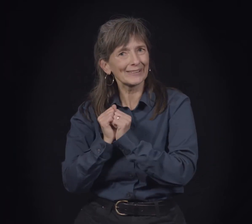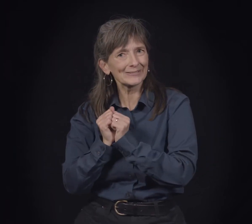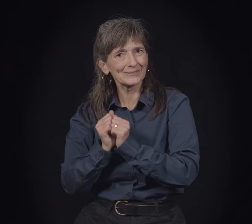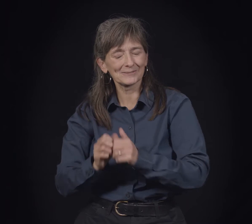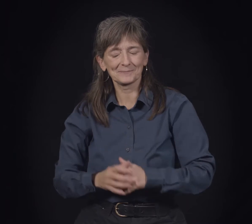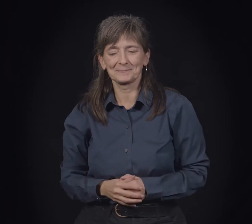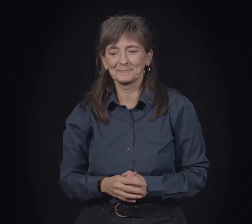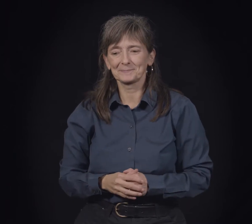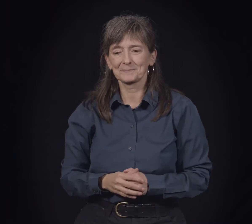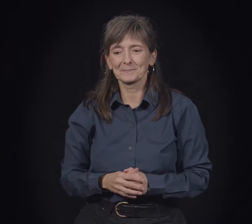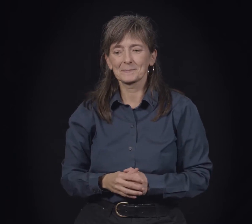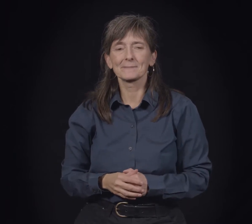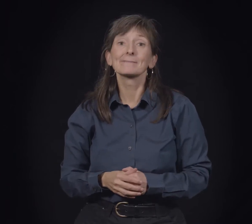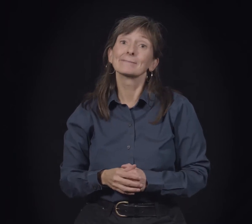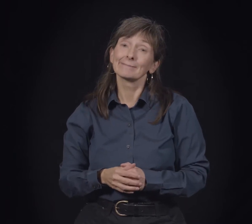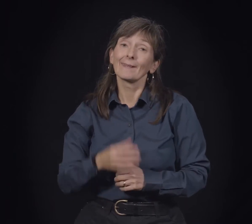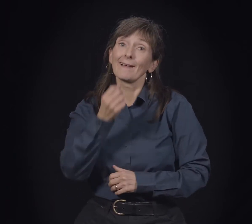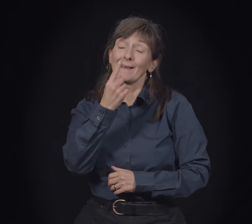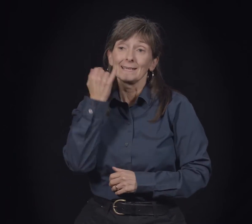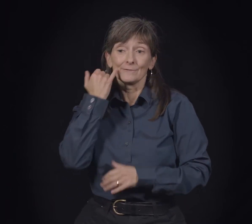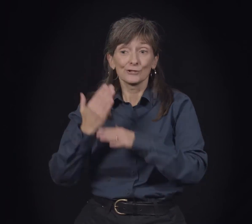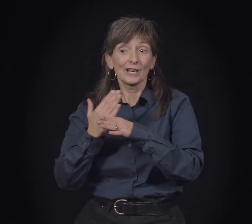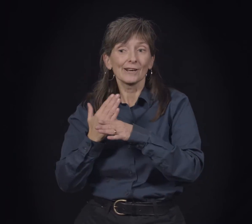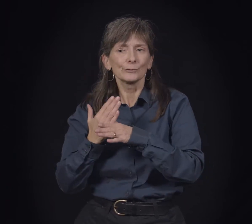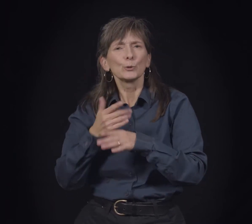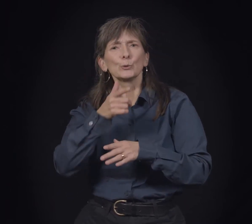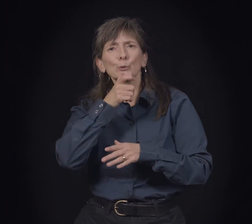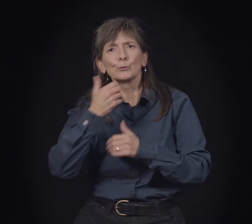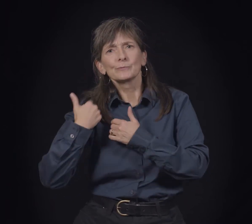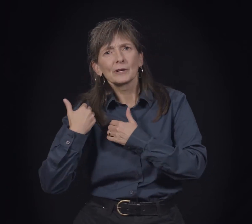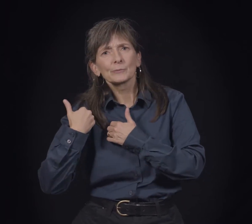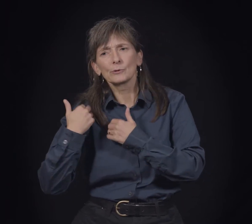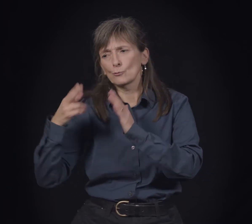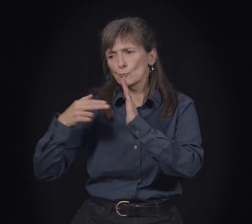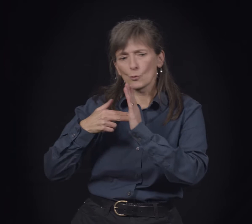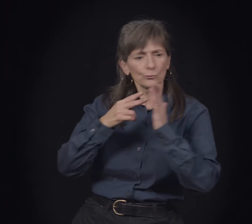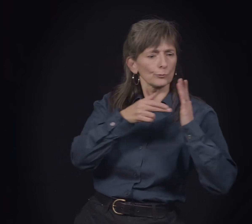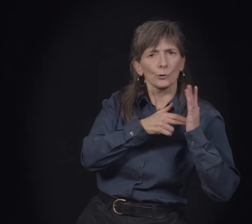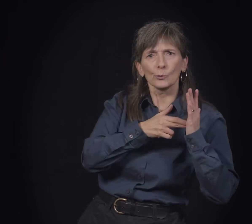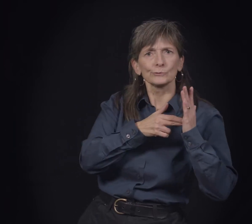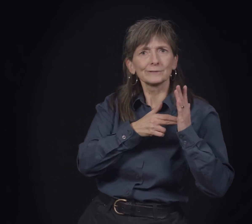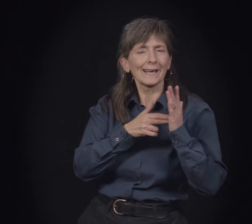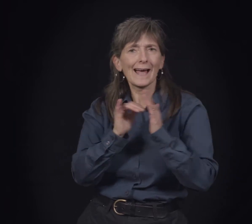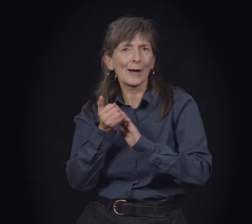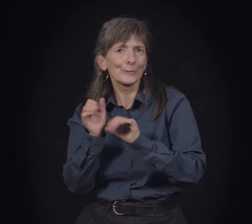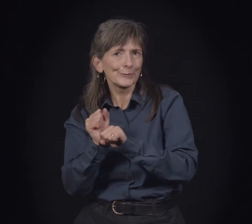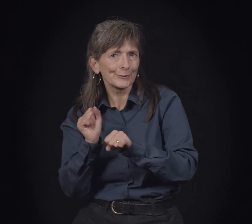Specific roles need to be defined and put in place to enforce the legislation. This could